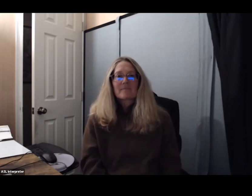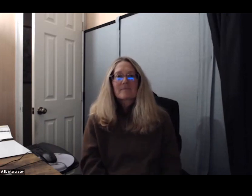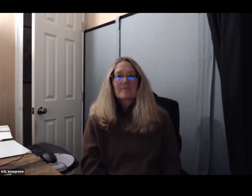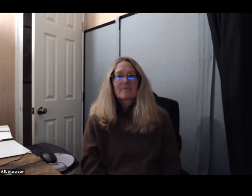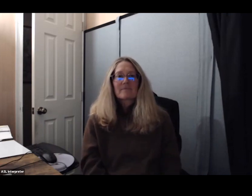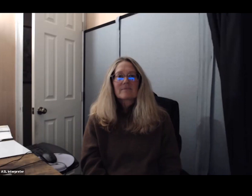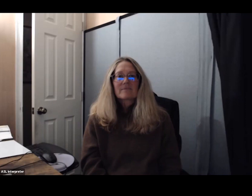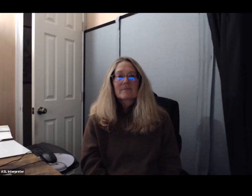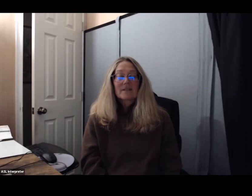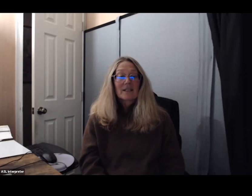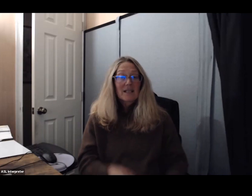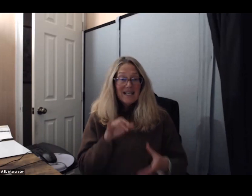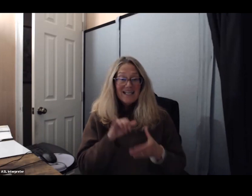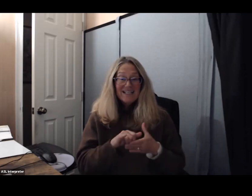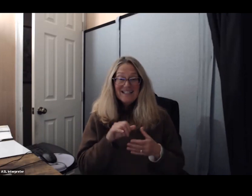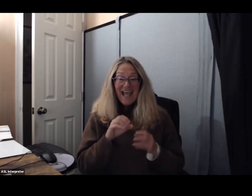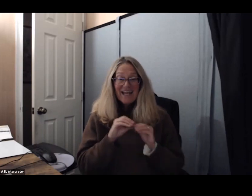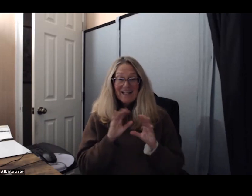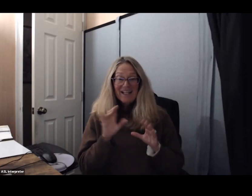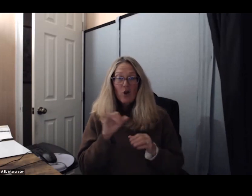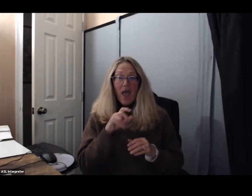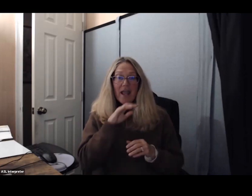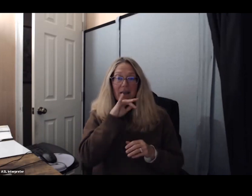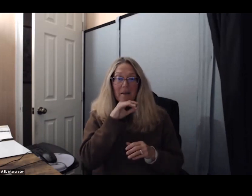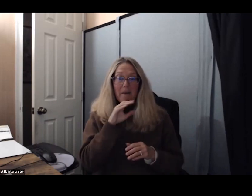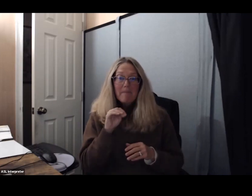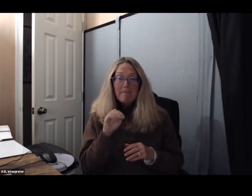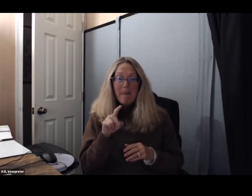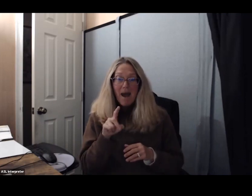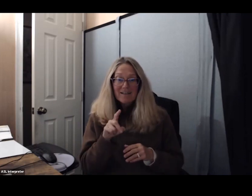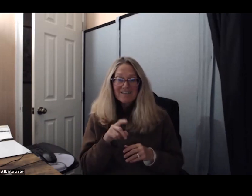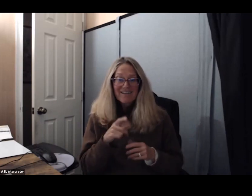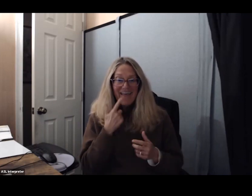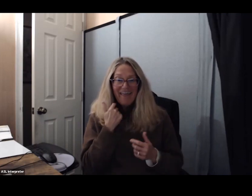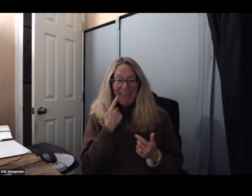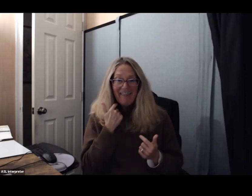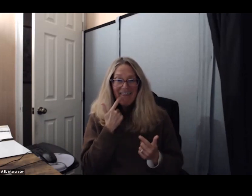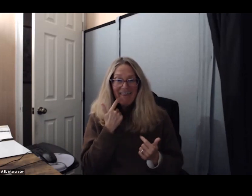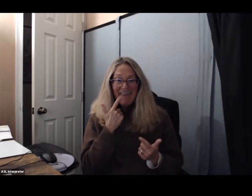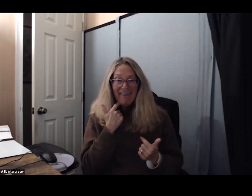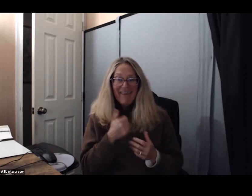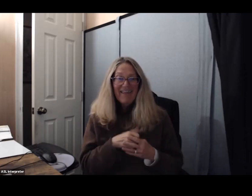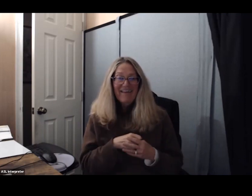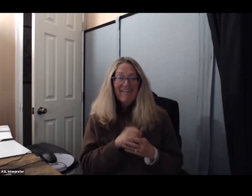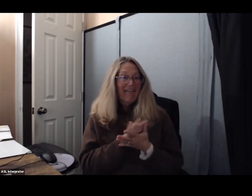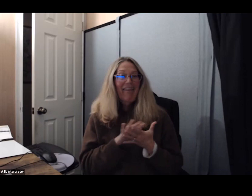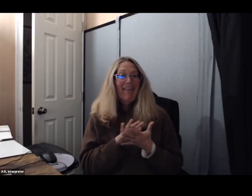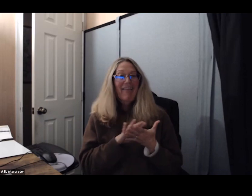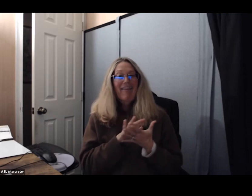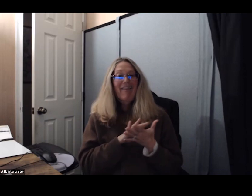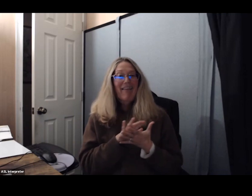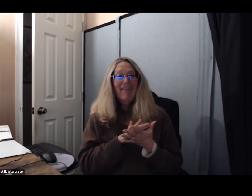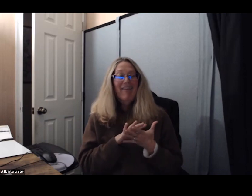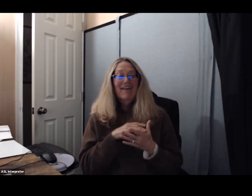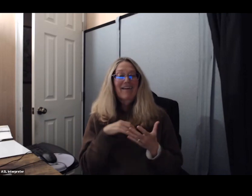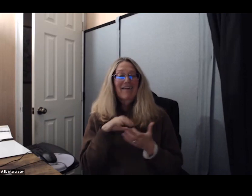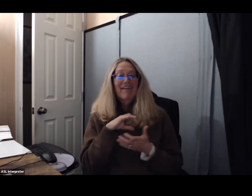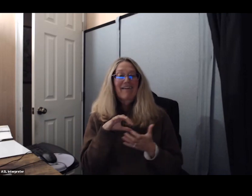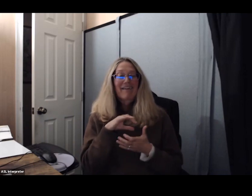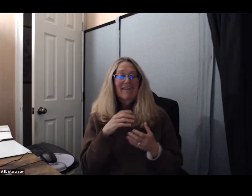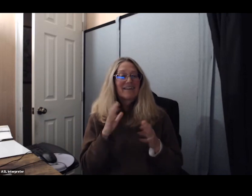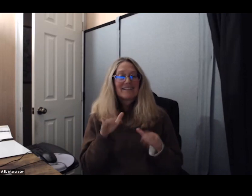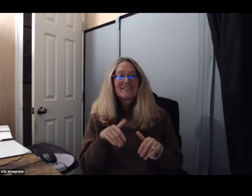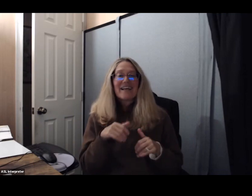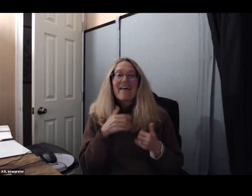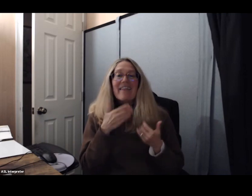So was that clear as mud there on you guys? So that we, no, we got it. Thank